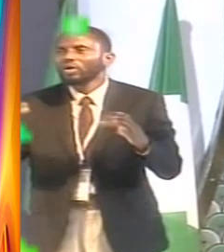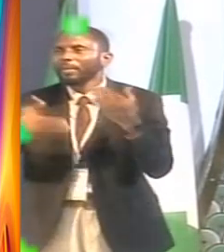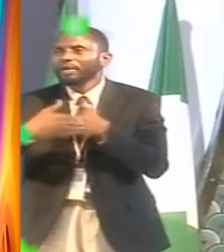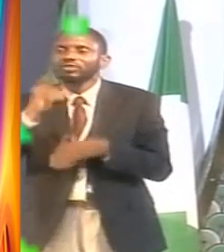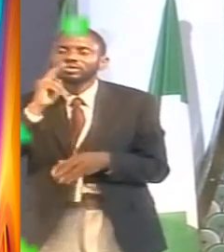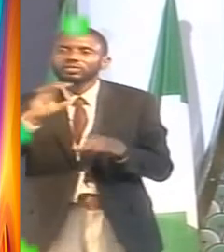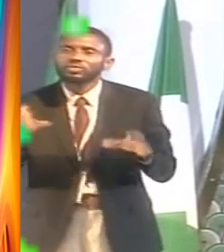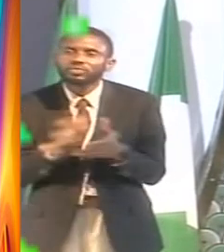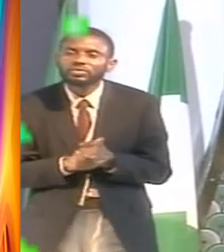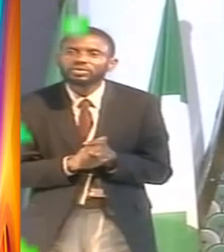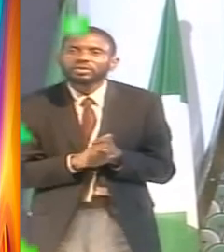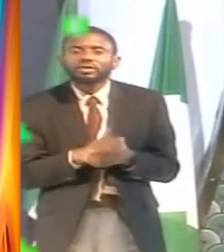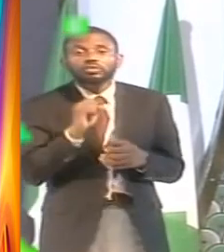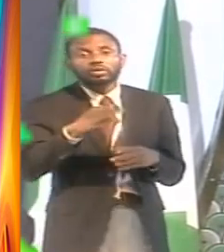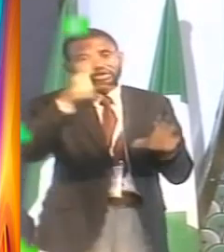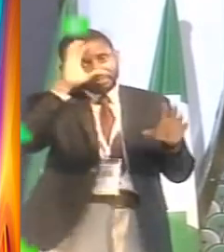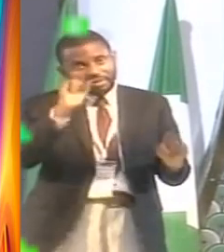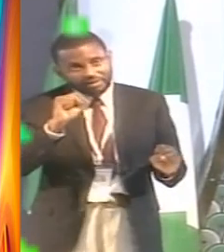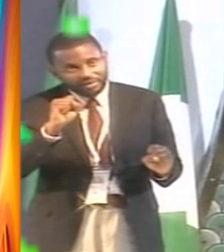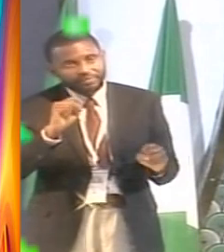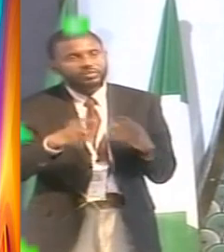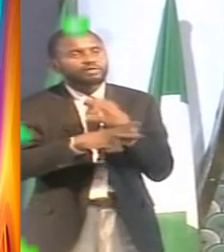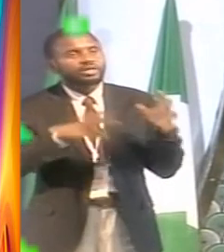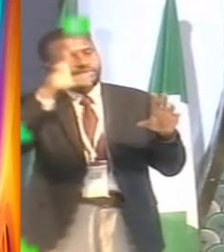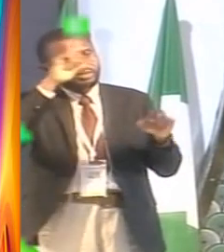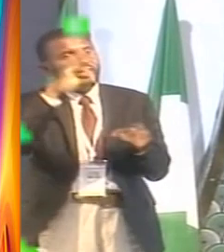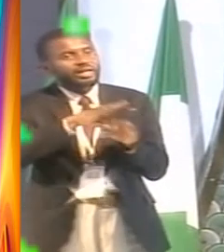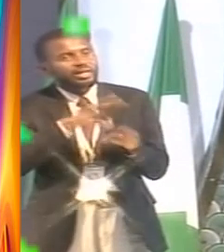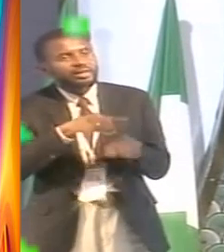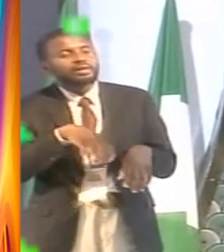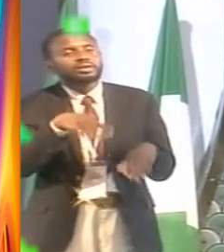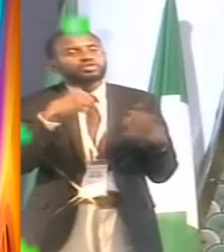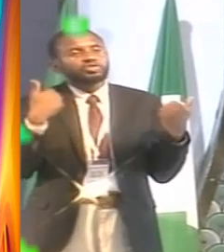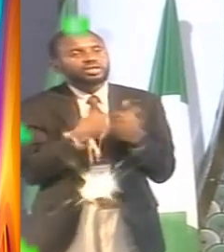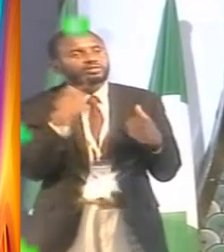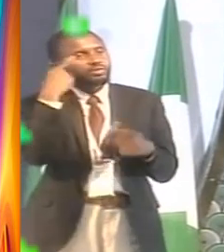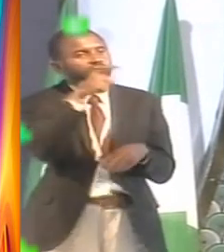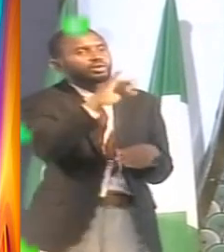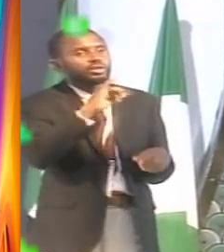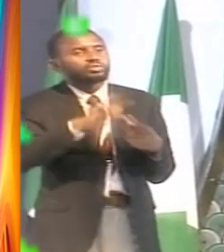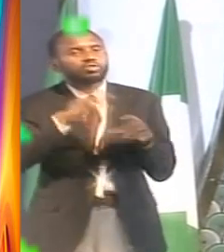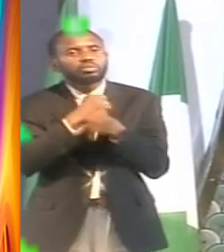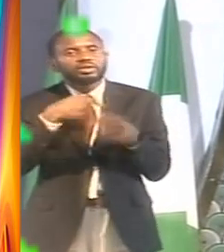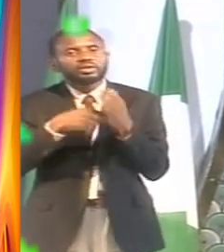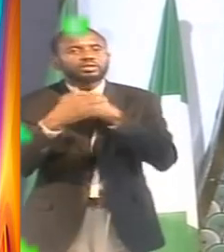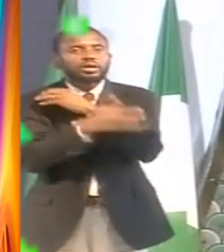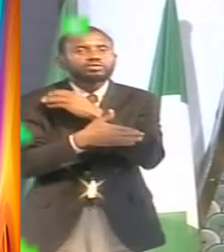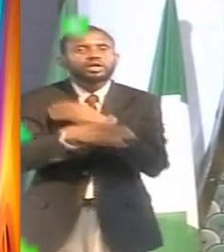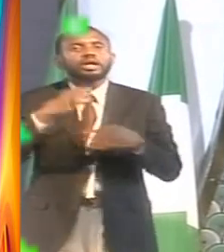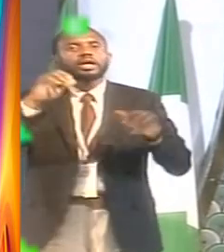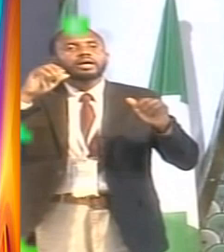do? So, Mr. Vice President-elect, the challenge for you is to make this country